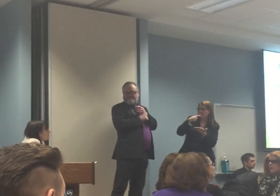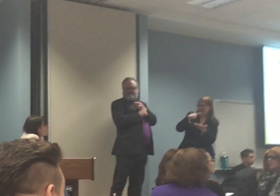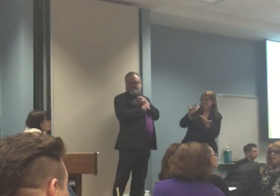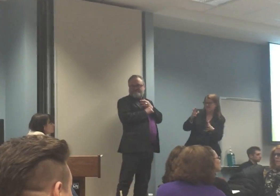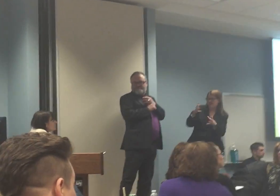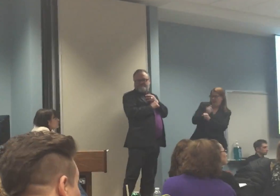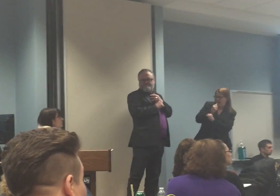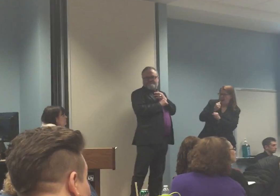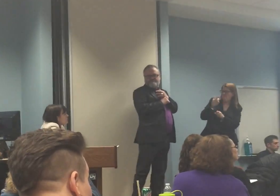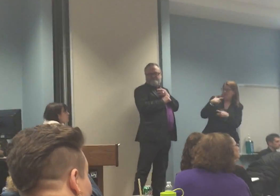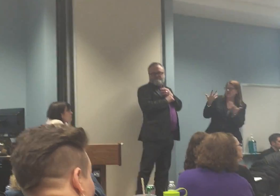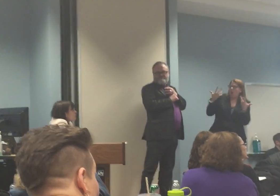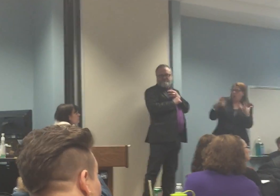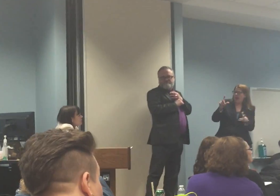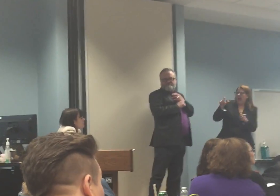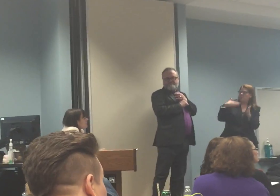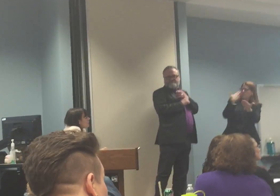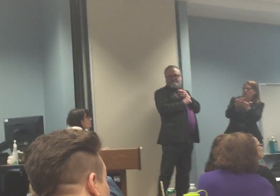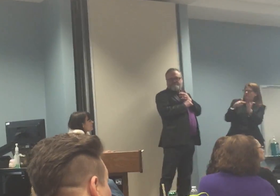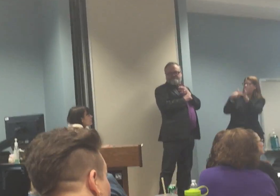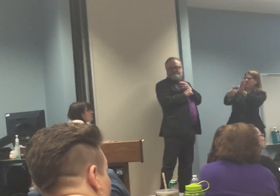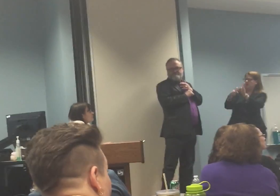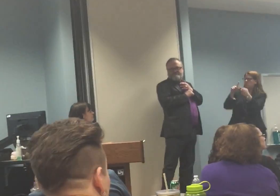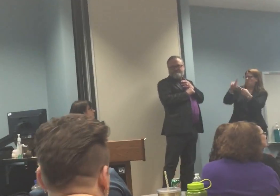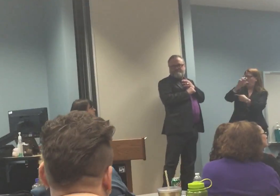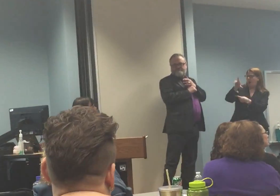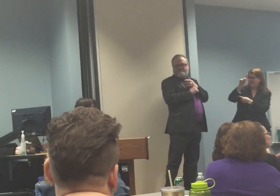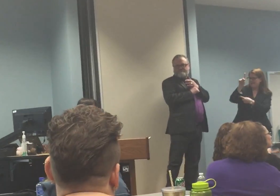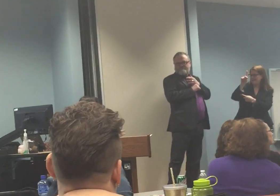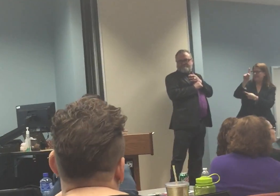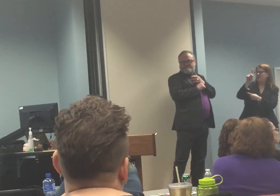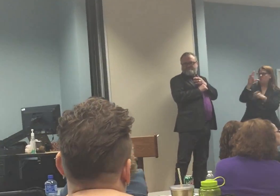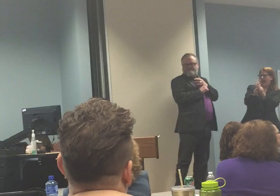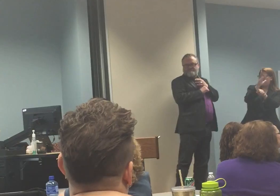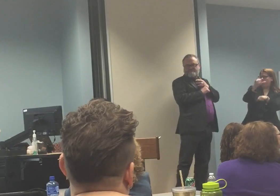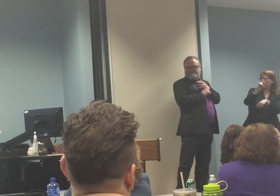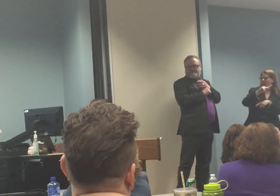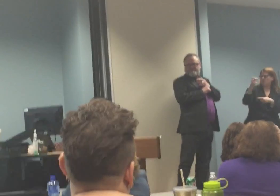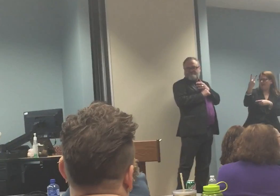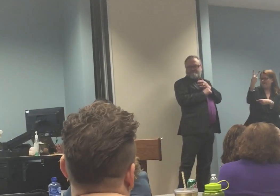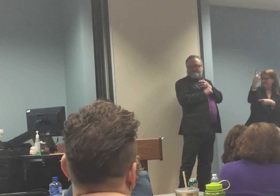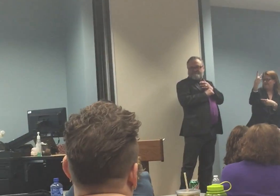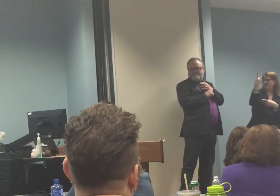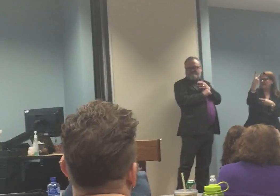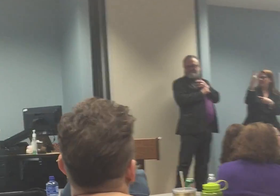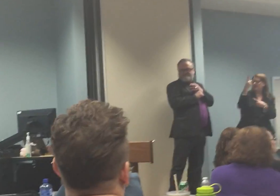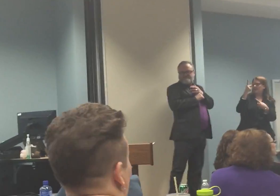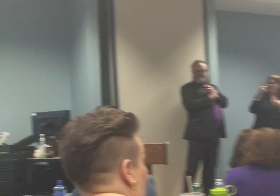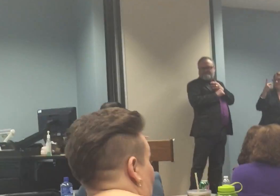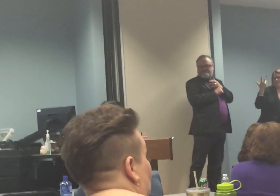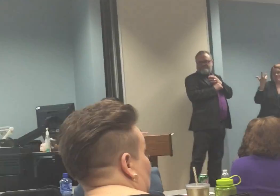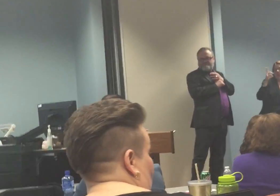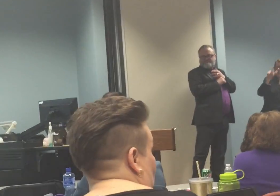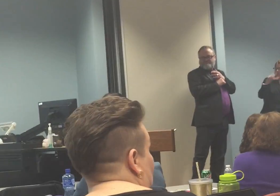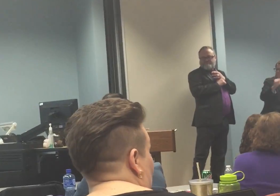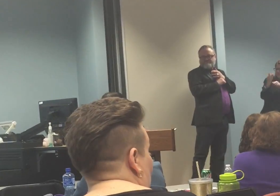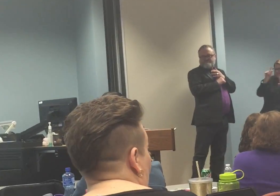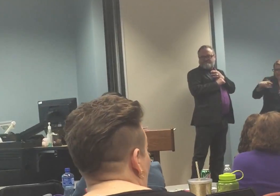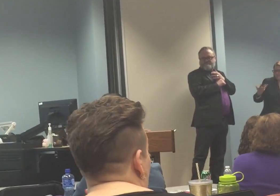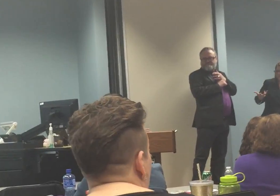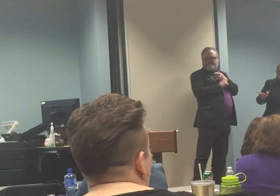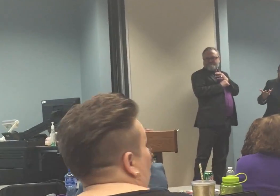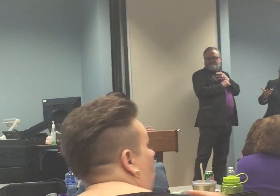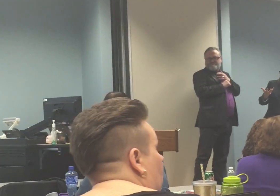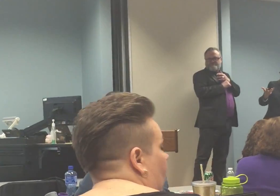got it? Because they already had to show that to RID to get the K-12 to even, and they had to pass the test. So is